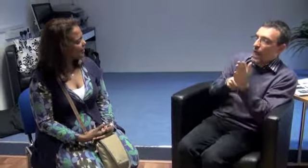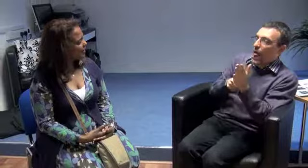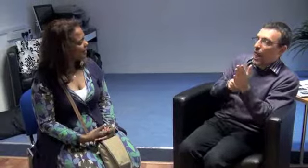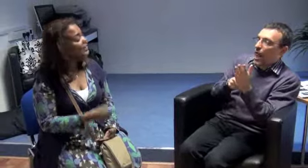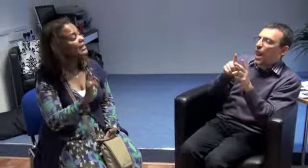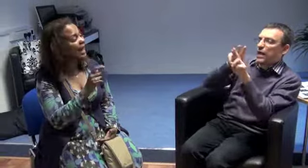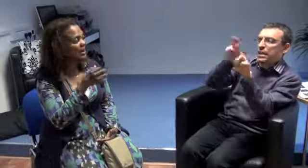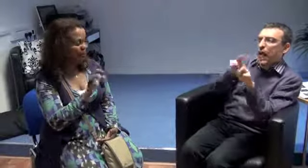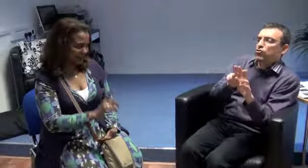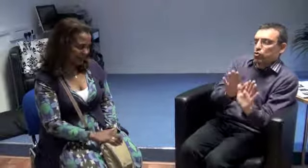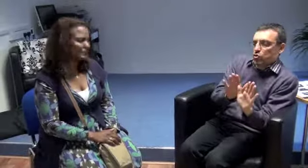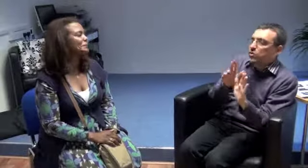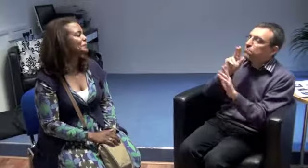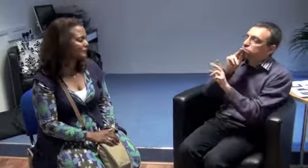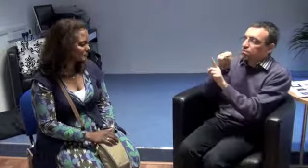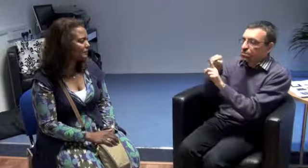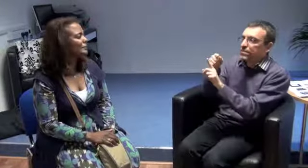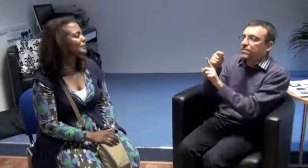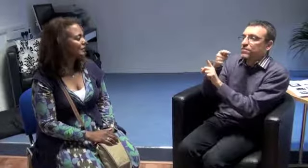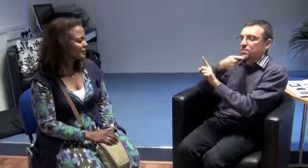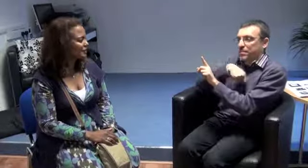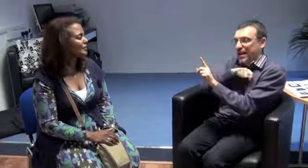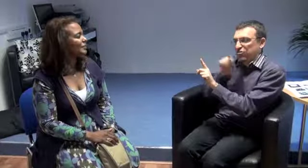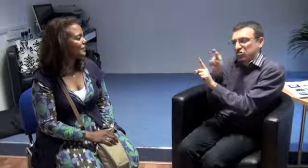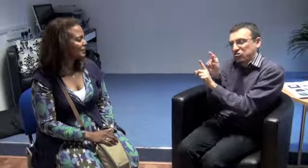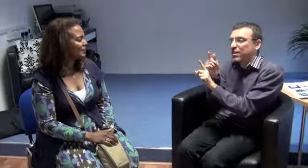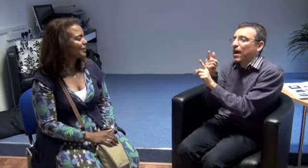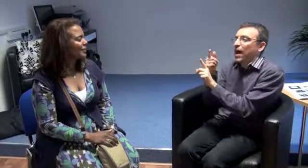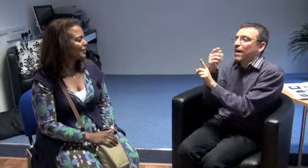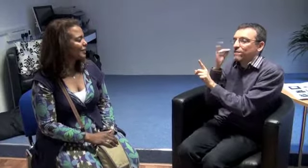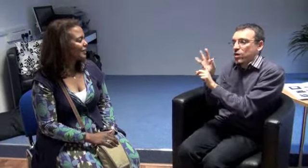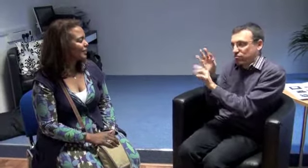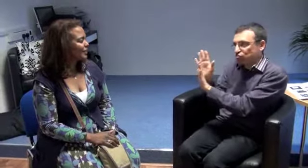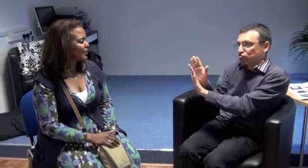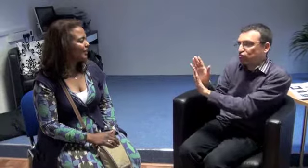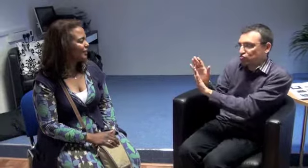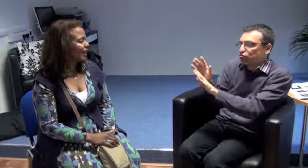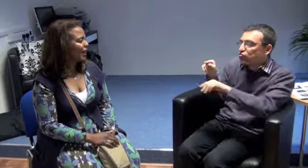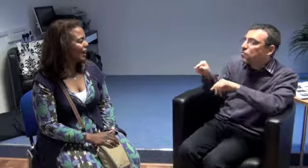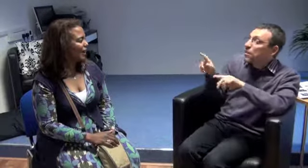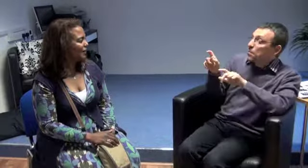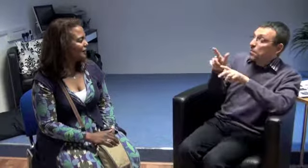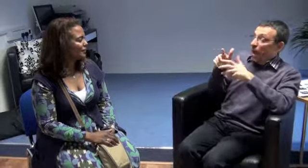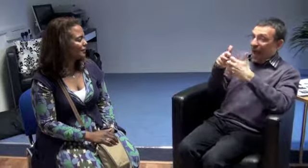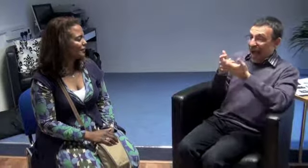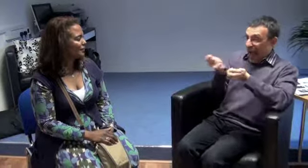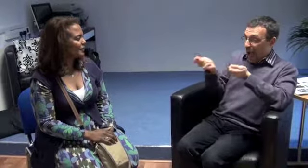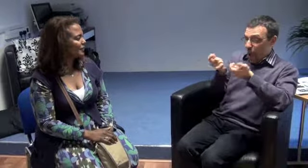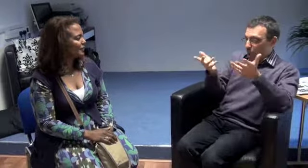sign languages that I know are Italian, BSL and international. I speak a little Spanish and French.